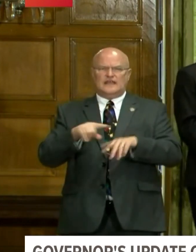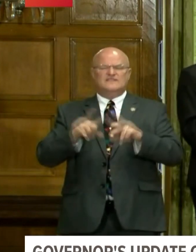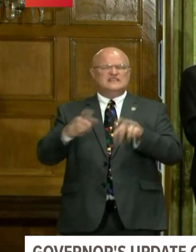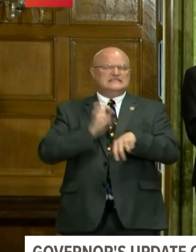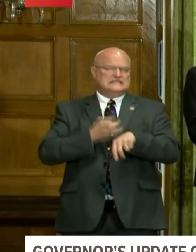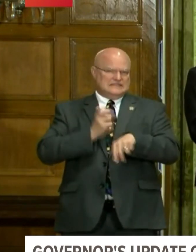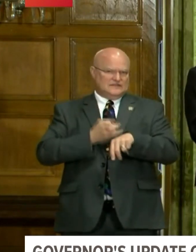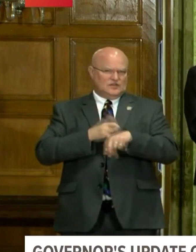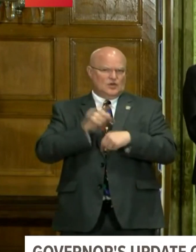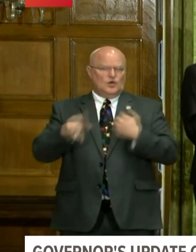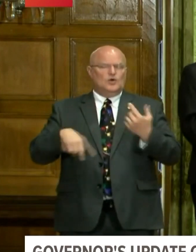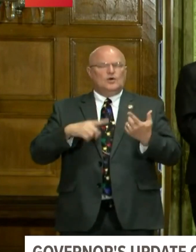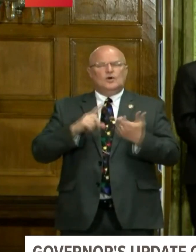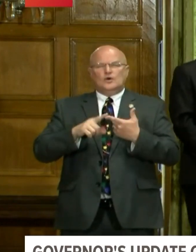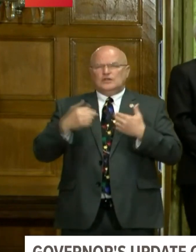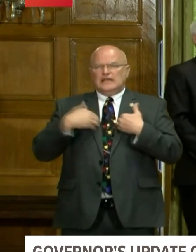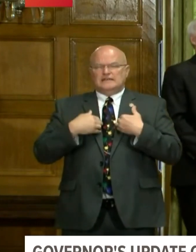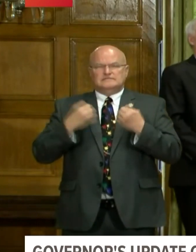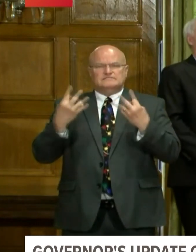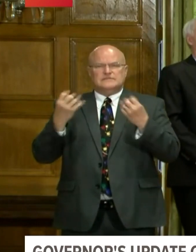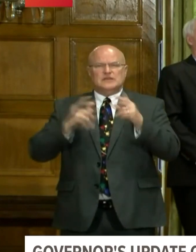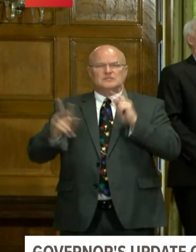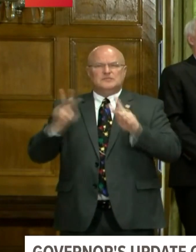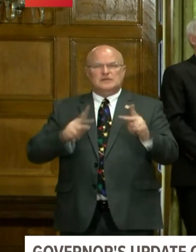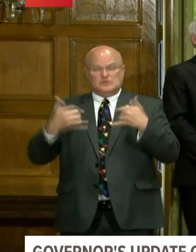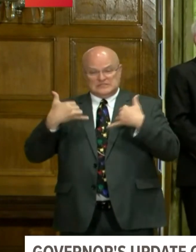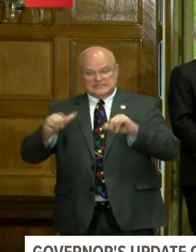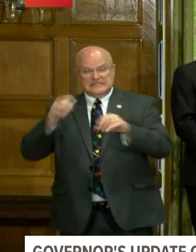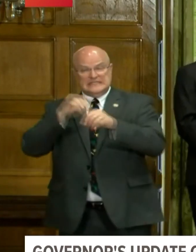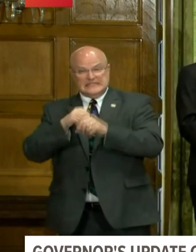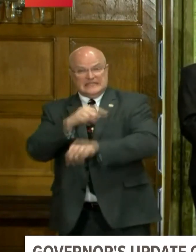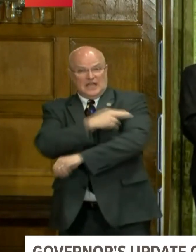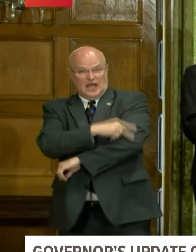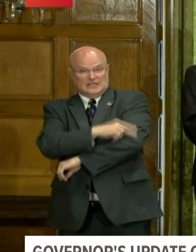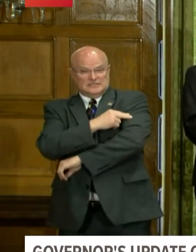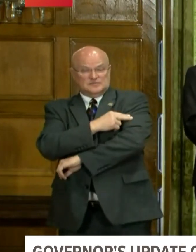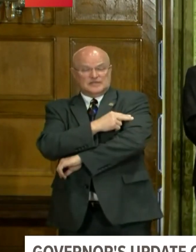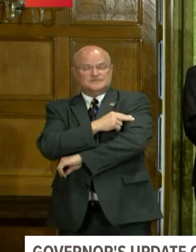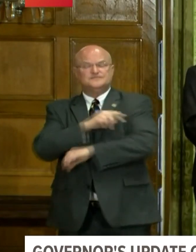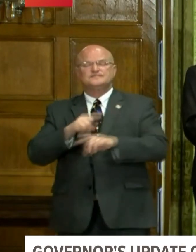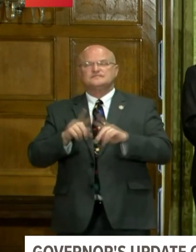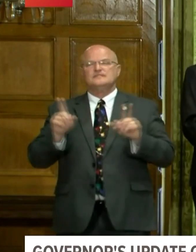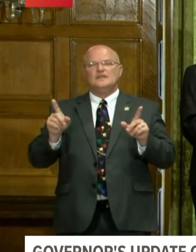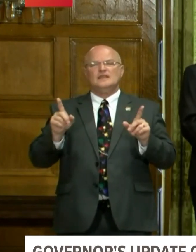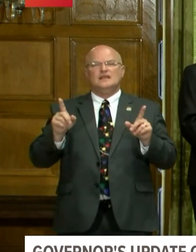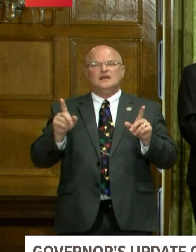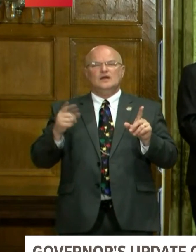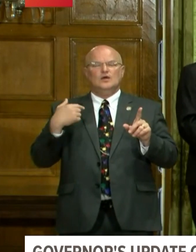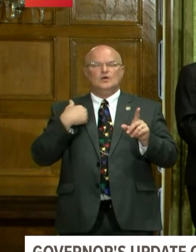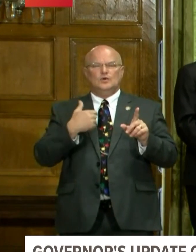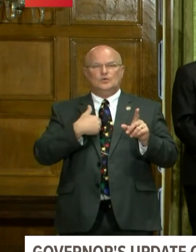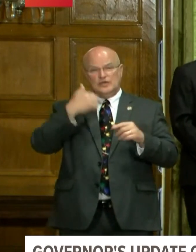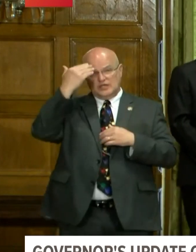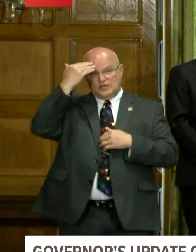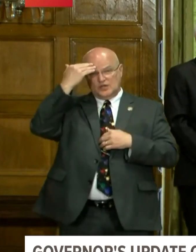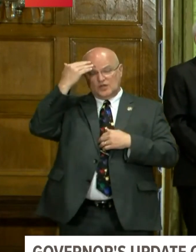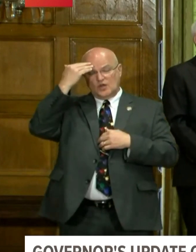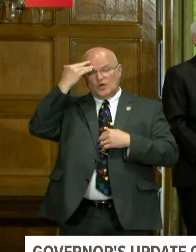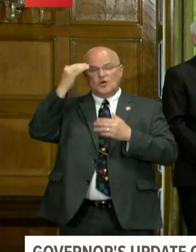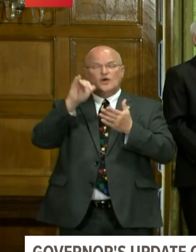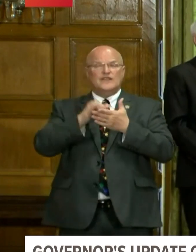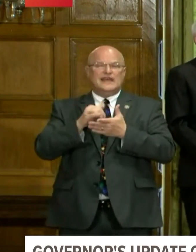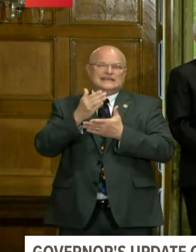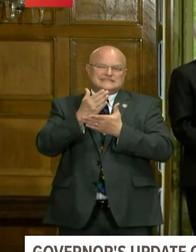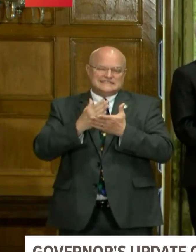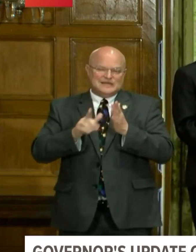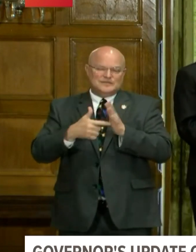very difficult when you've got a lot of people who are still in the hospital, but we know anecdotally that